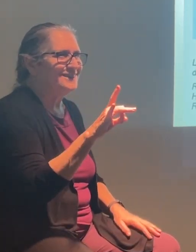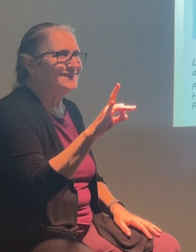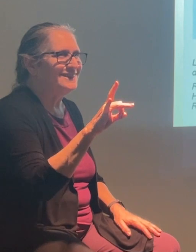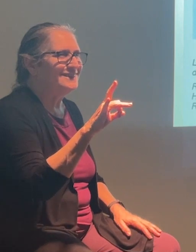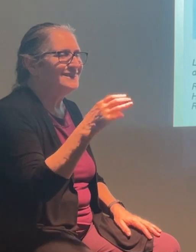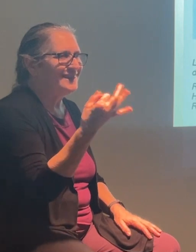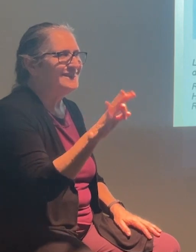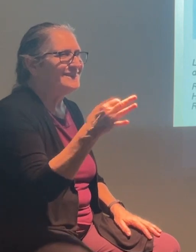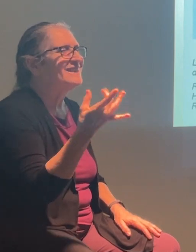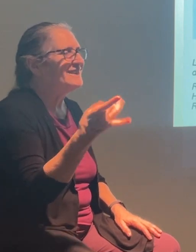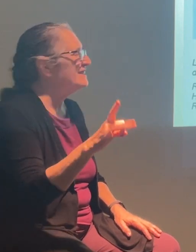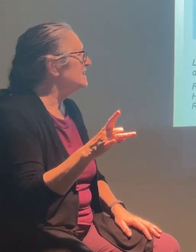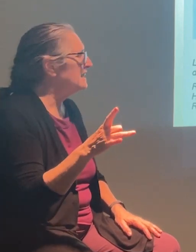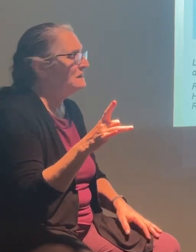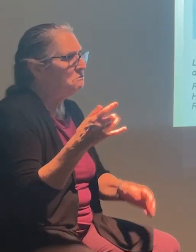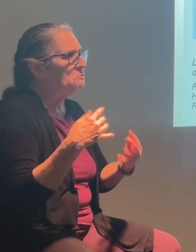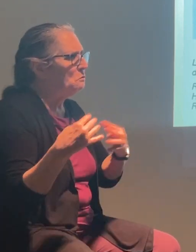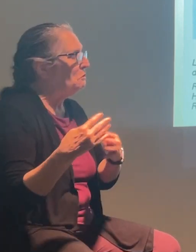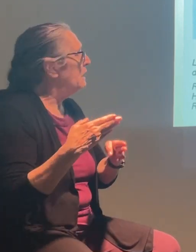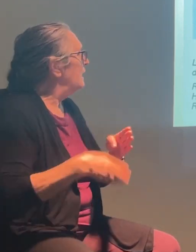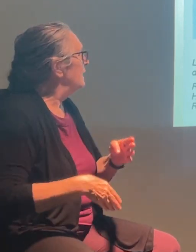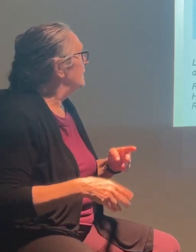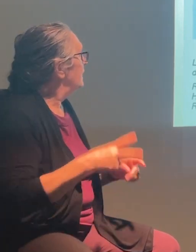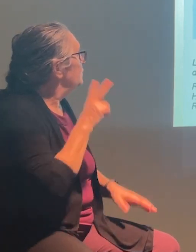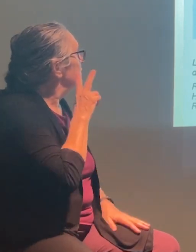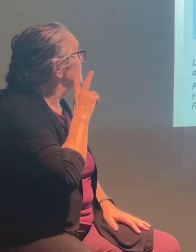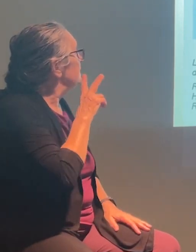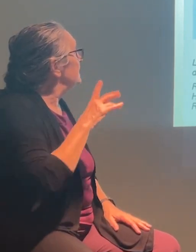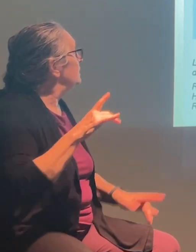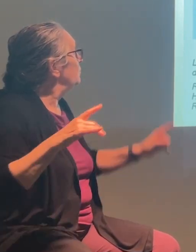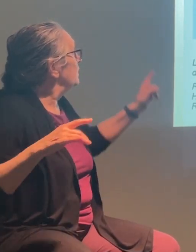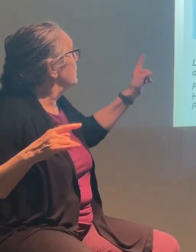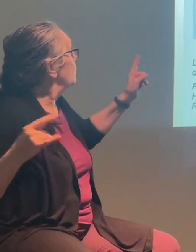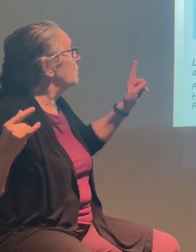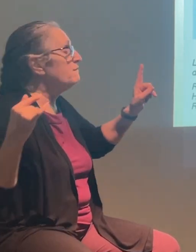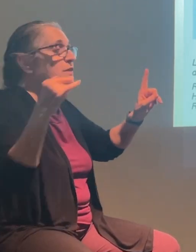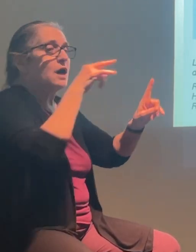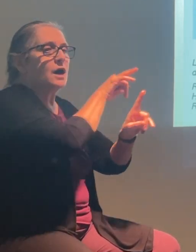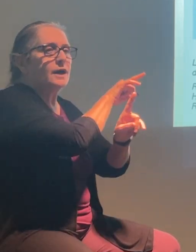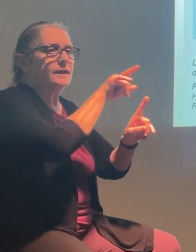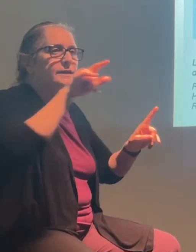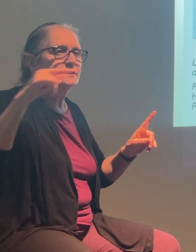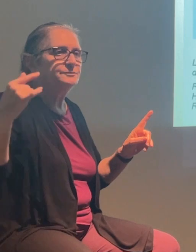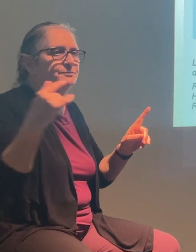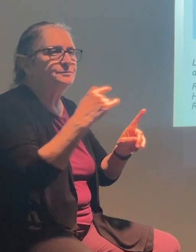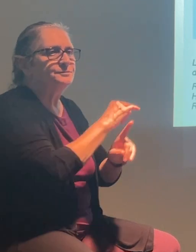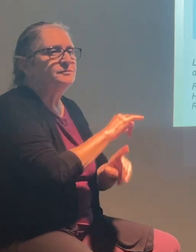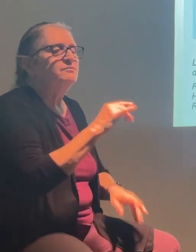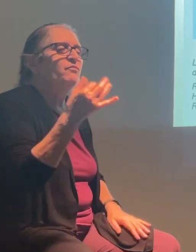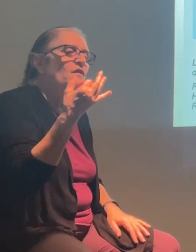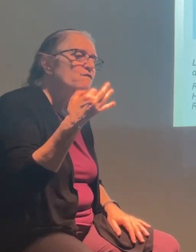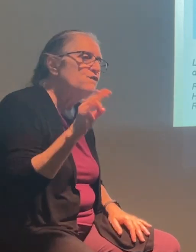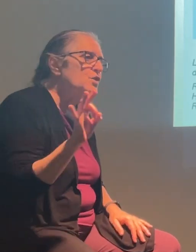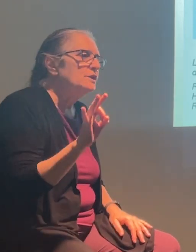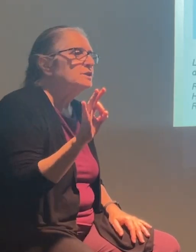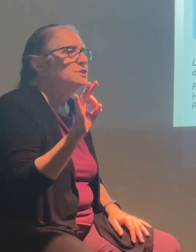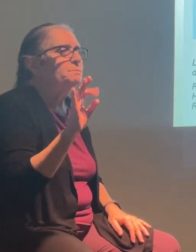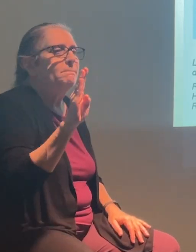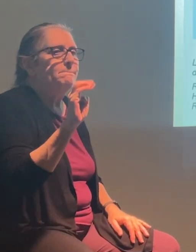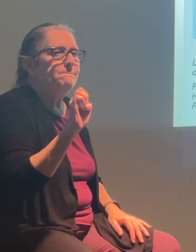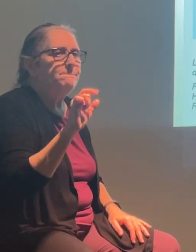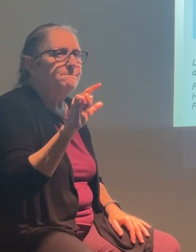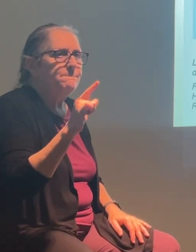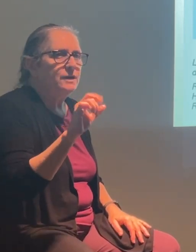the war was over. Then you could see like the way they were flying over the border between France, Belgium,